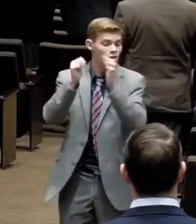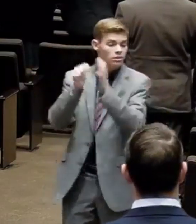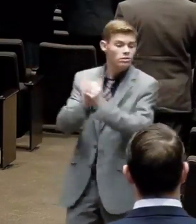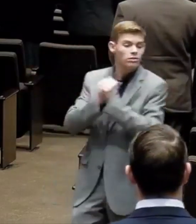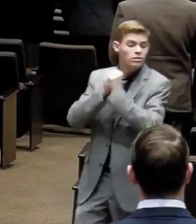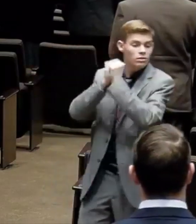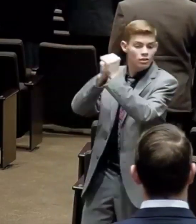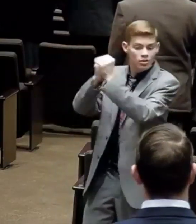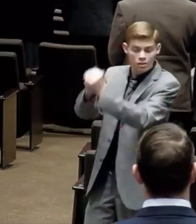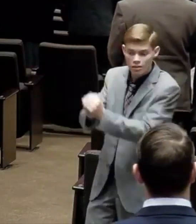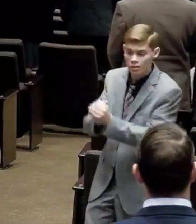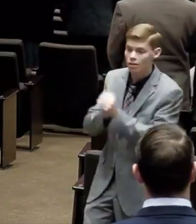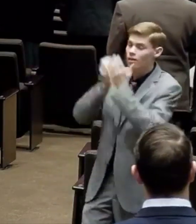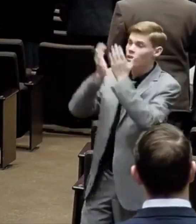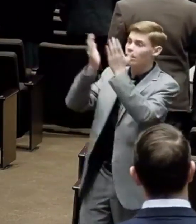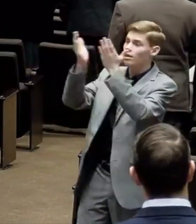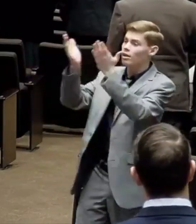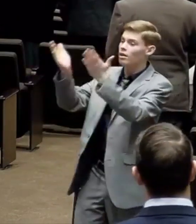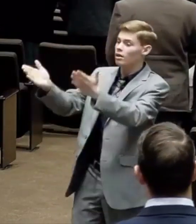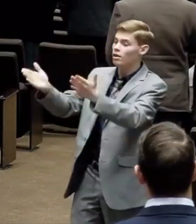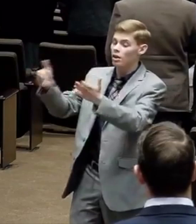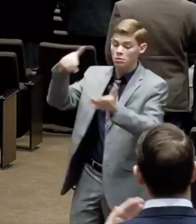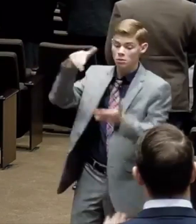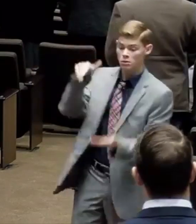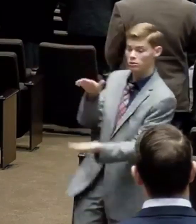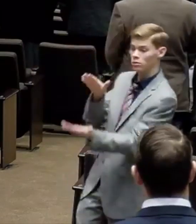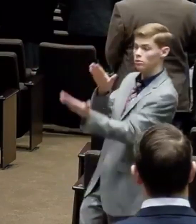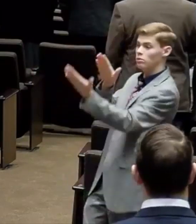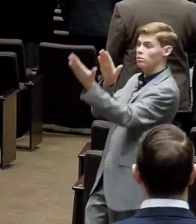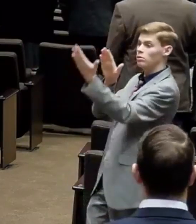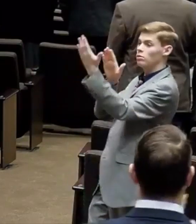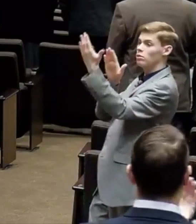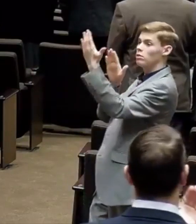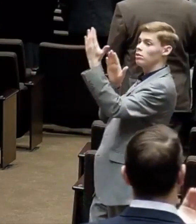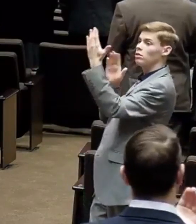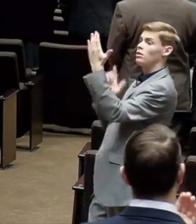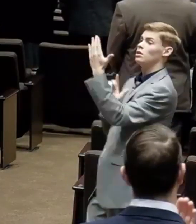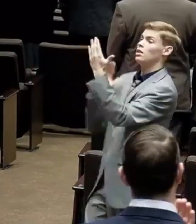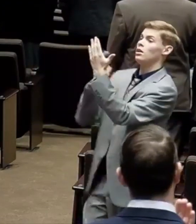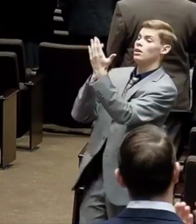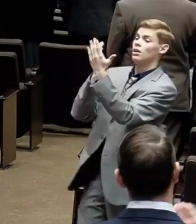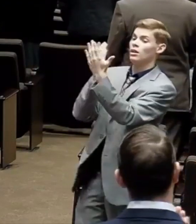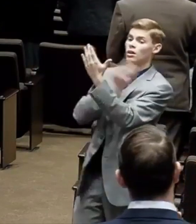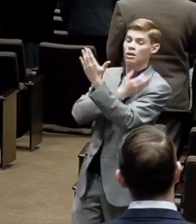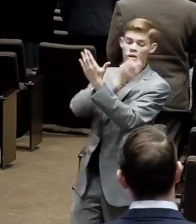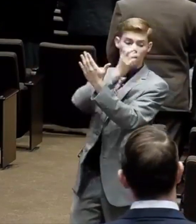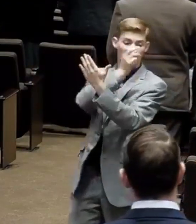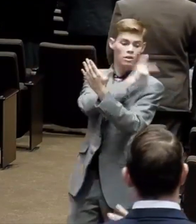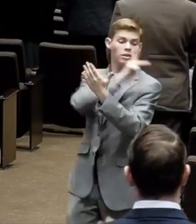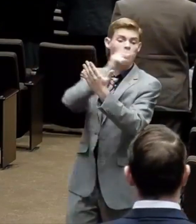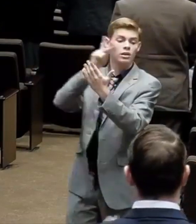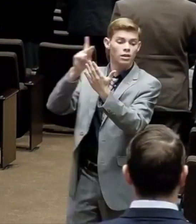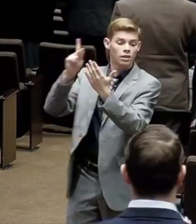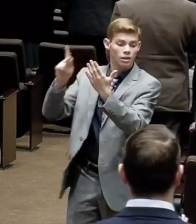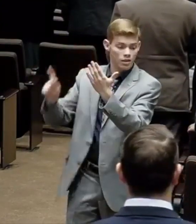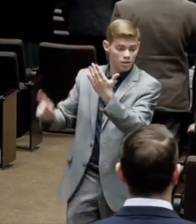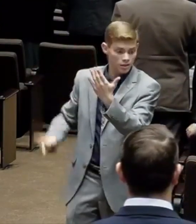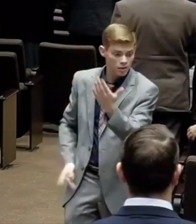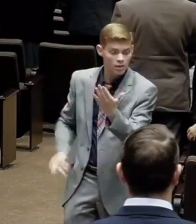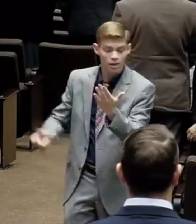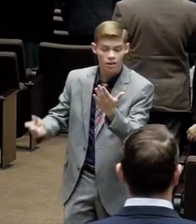adore Him. Behold our King,